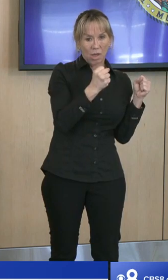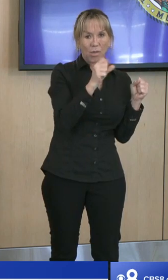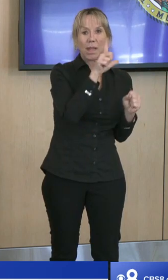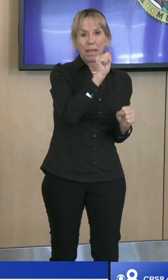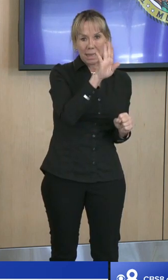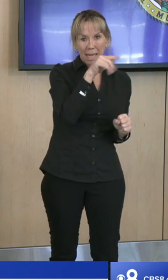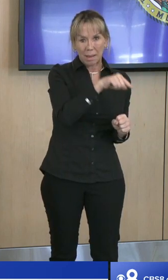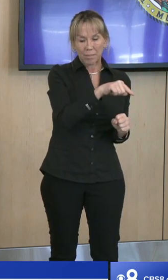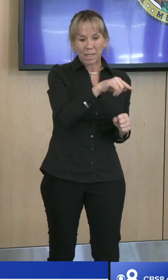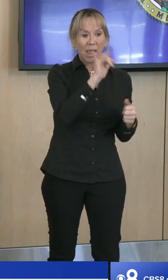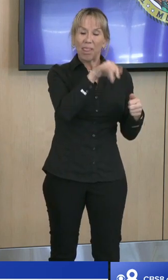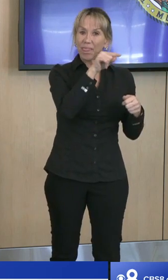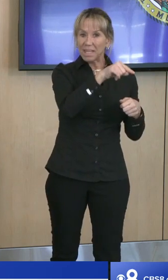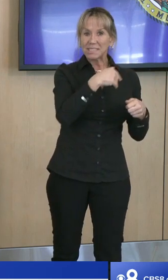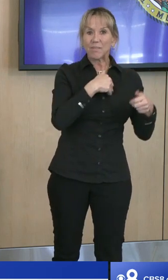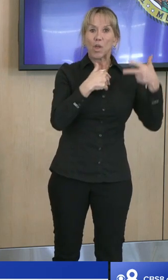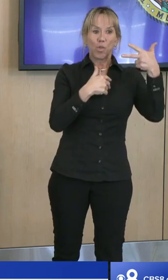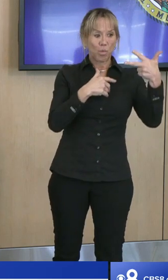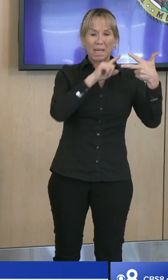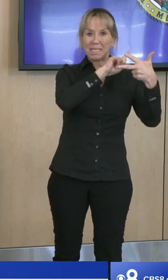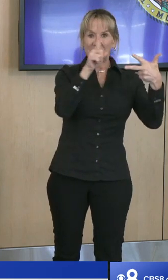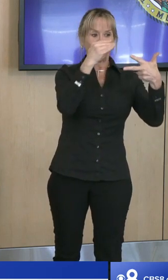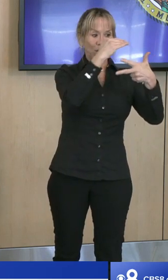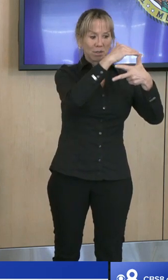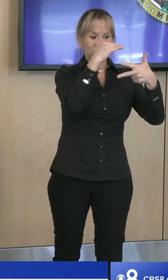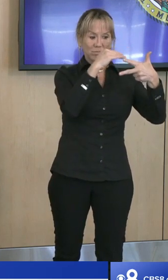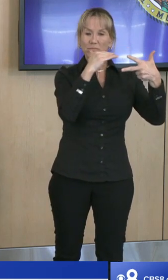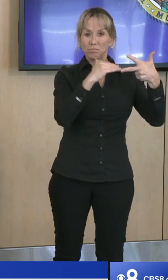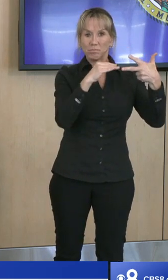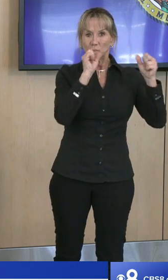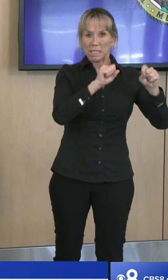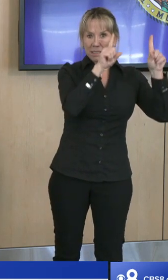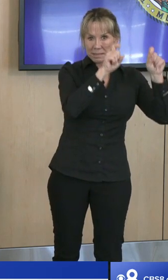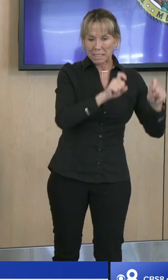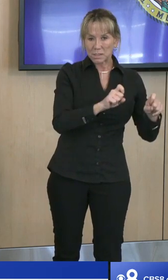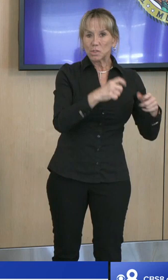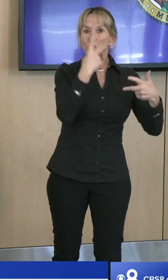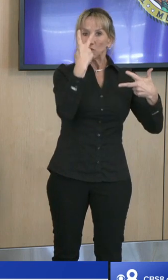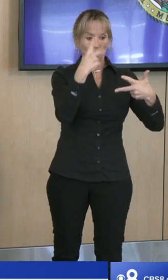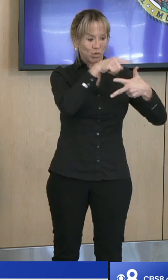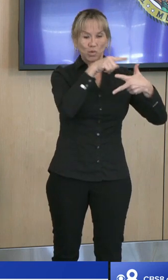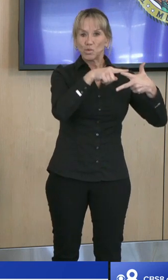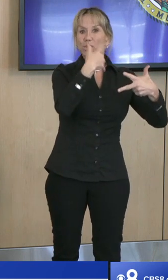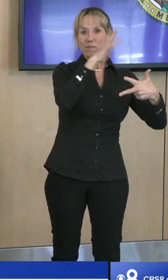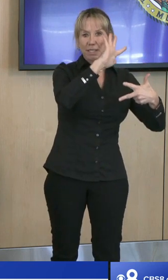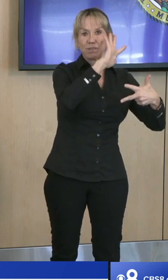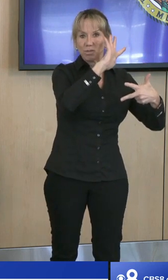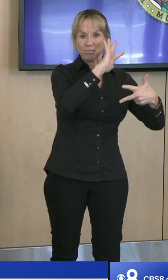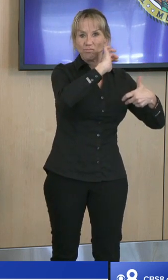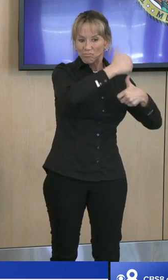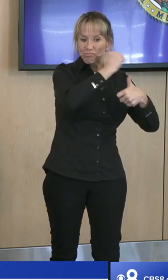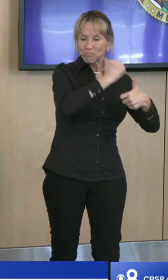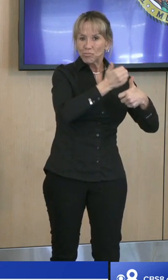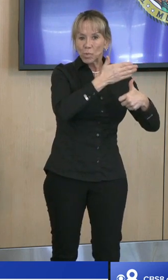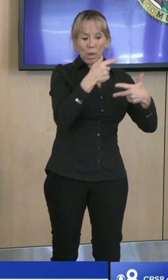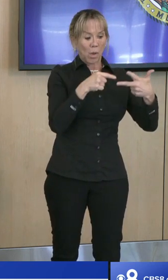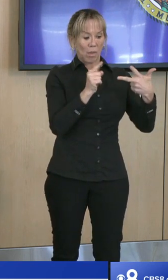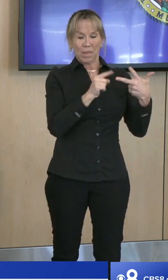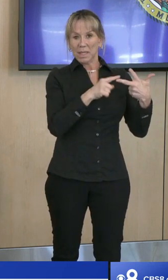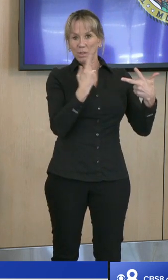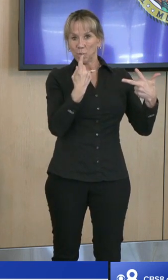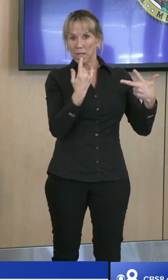3 different platforms, 2 that are already that have already been stood up, and 1 that is